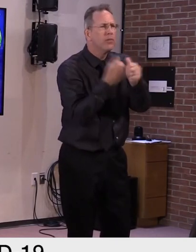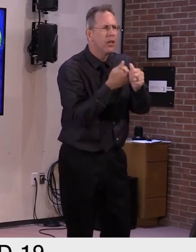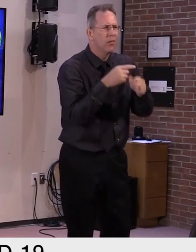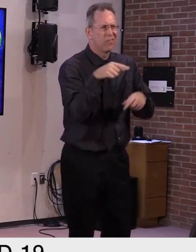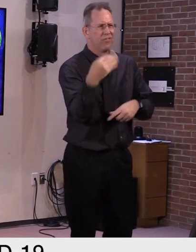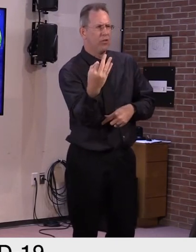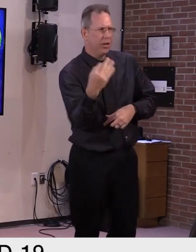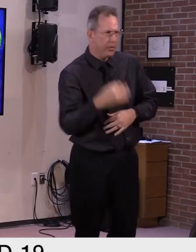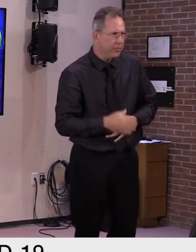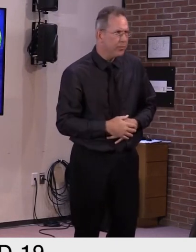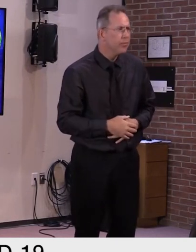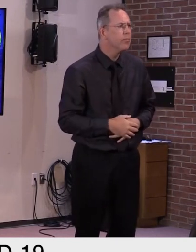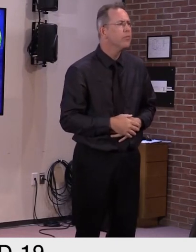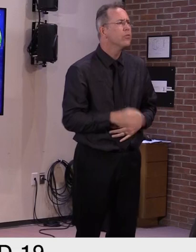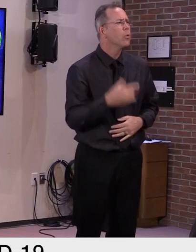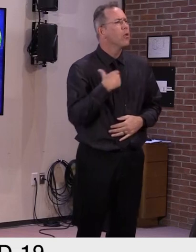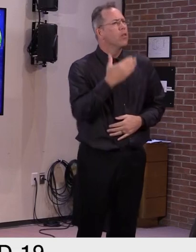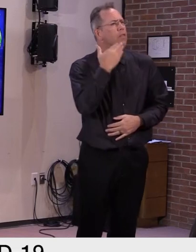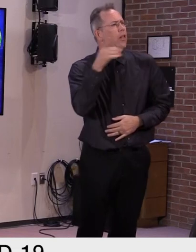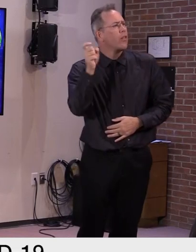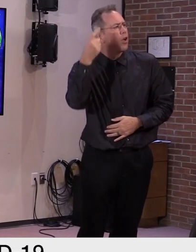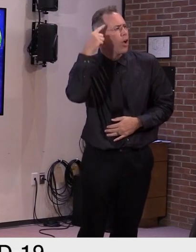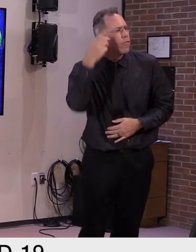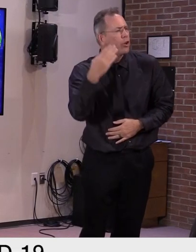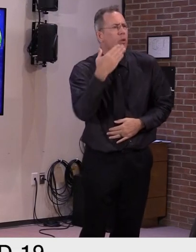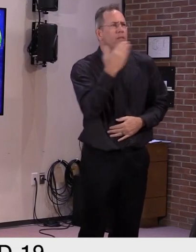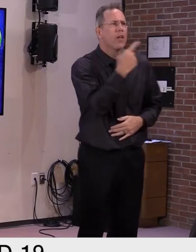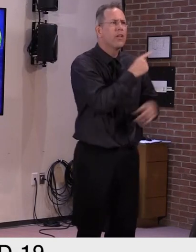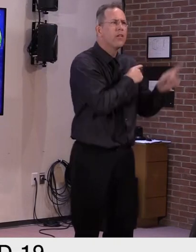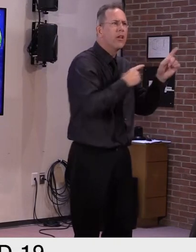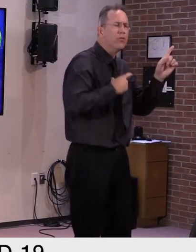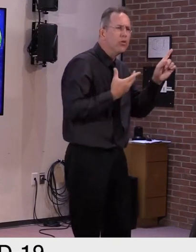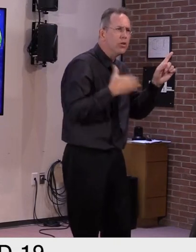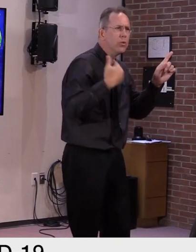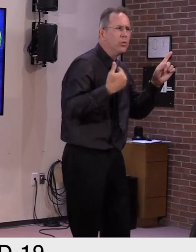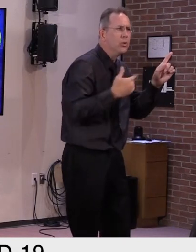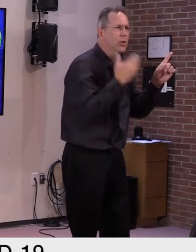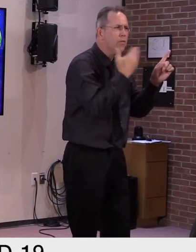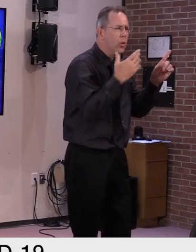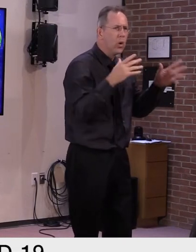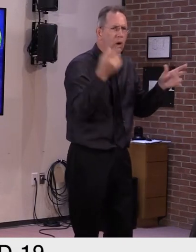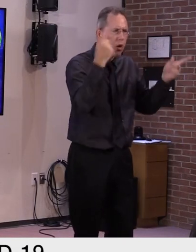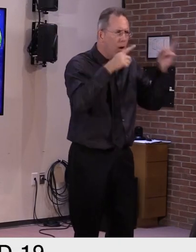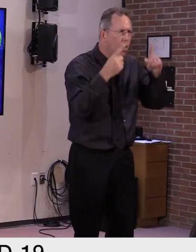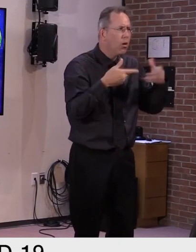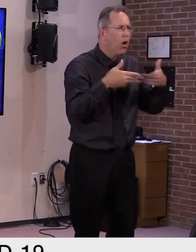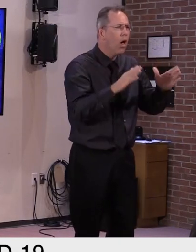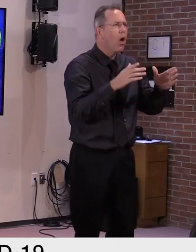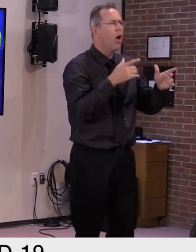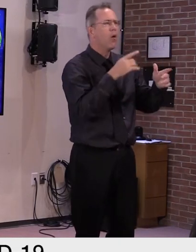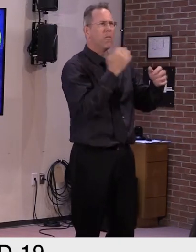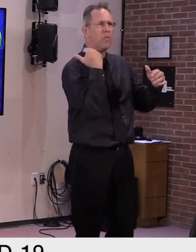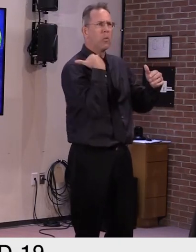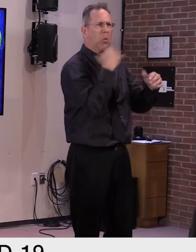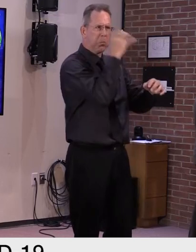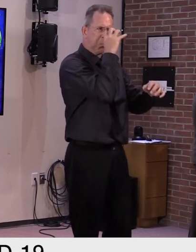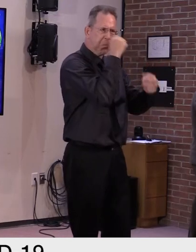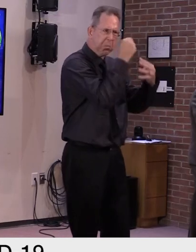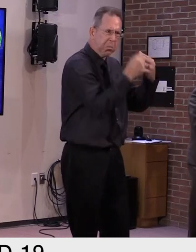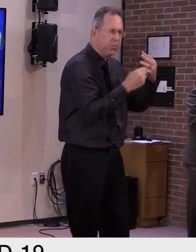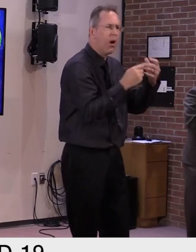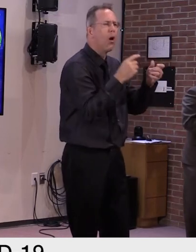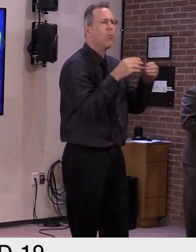the spirit of collaboration, we were given fairly broad discretion in its design, and particularly to Representatives Kimball and